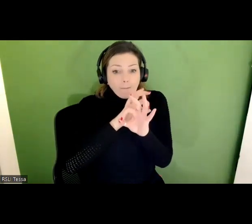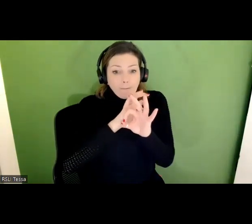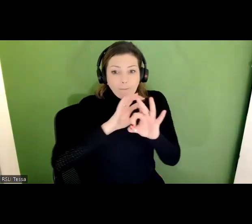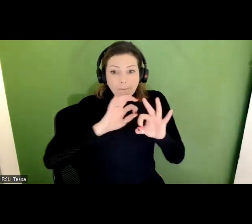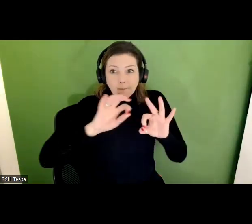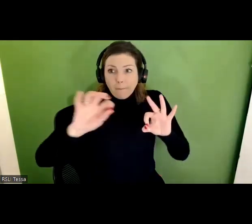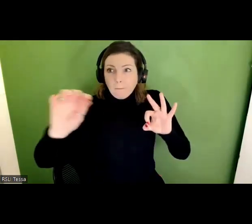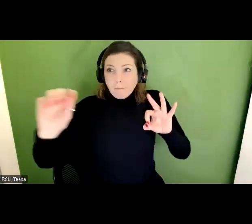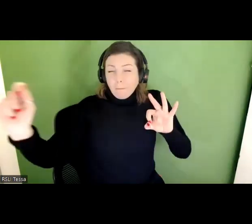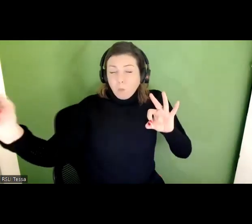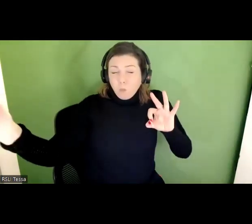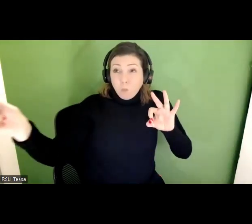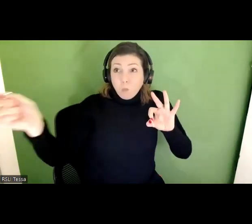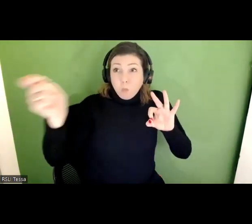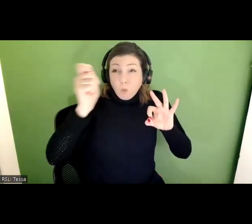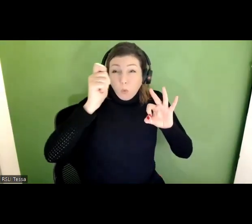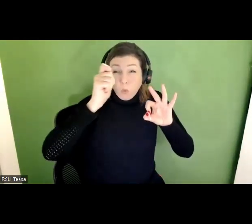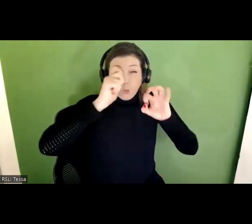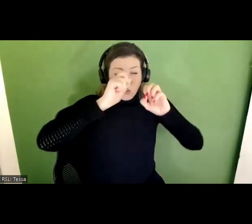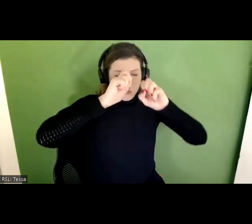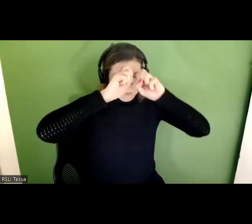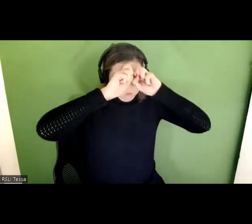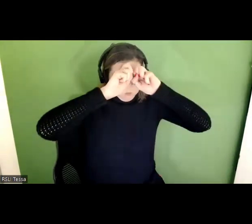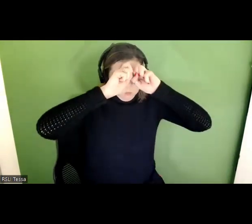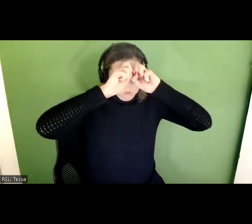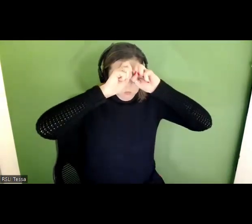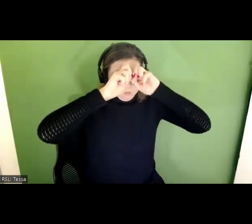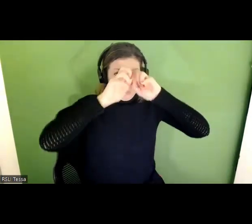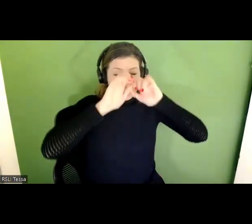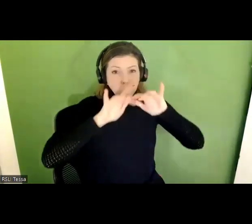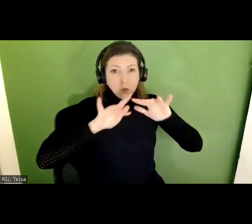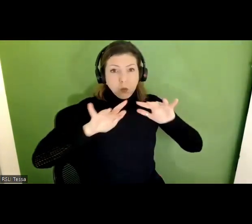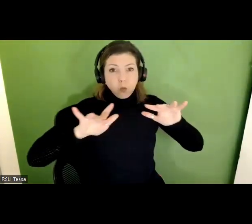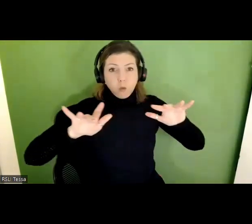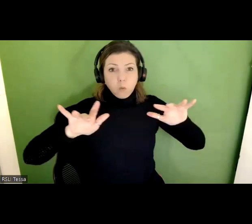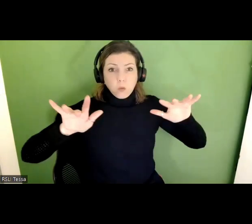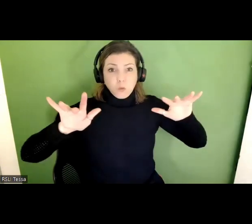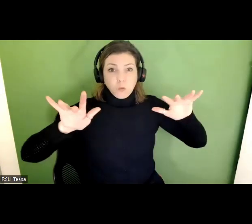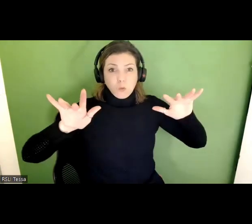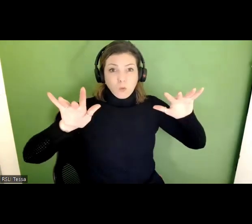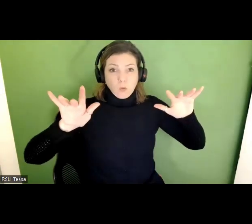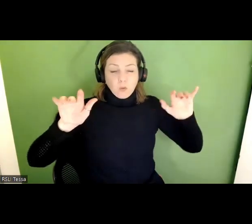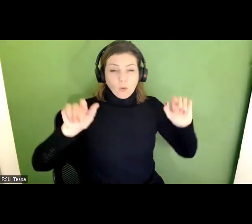blow of her disintegration. Thank you.